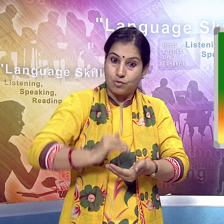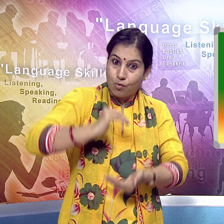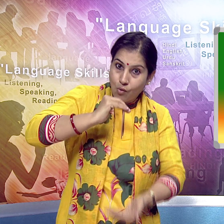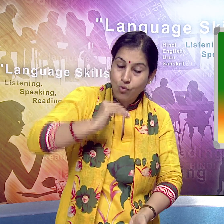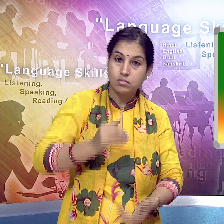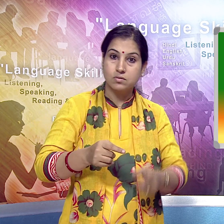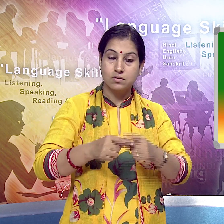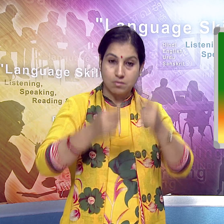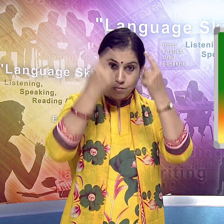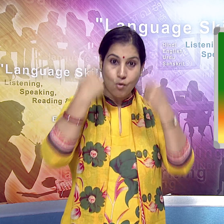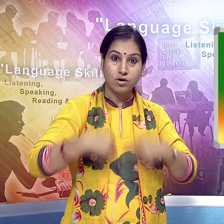nervous system.